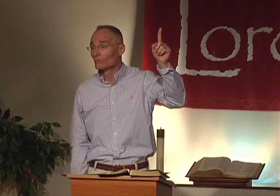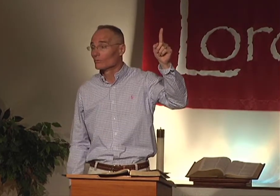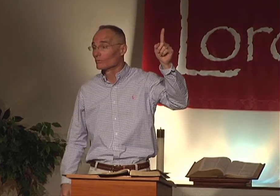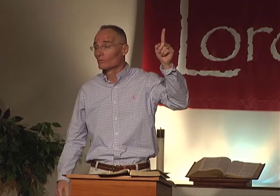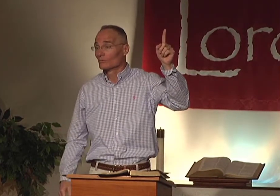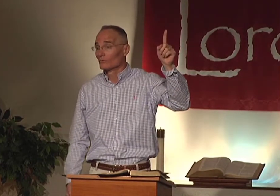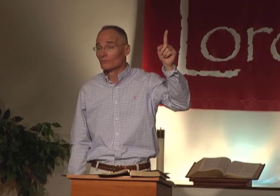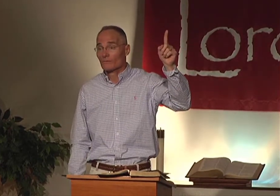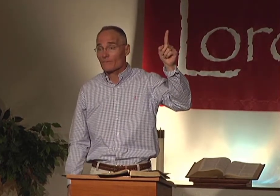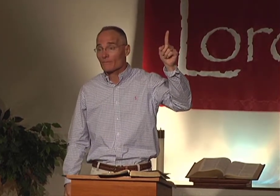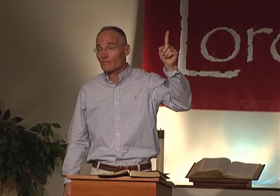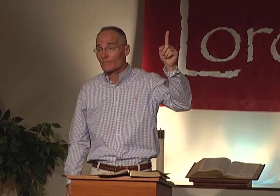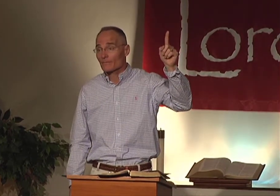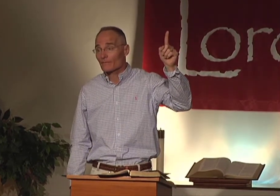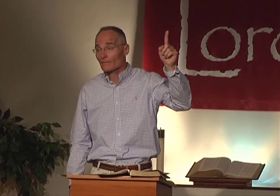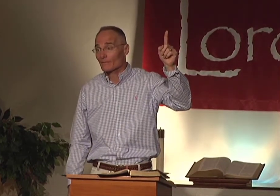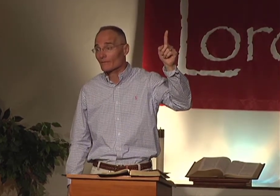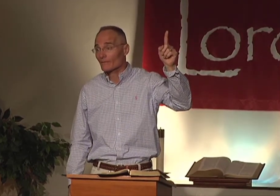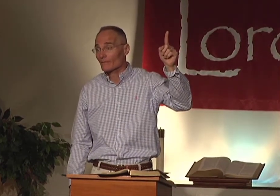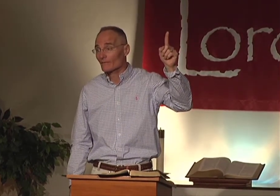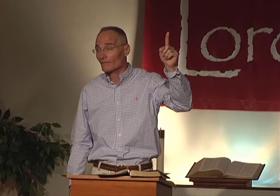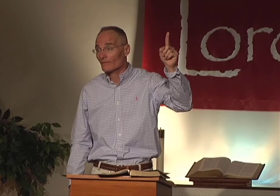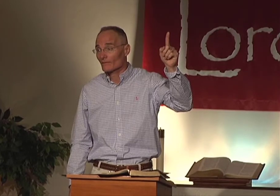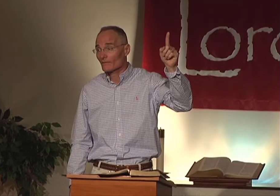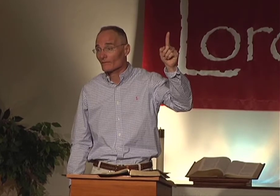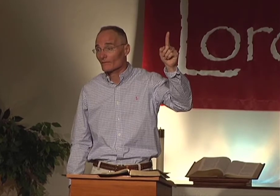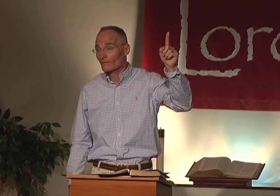is because of God and God alone.